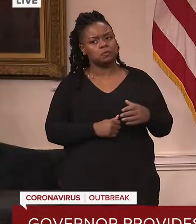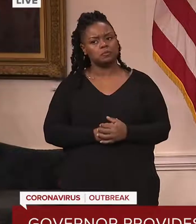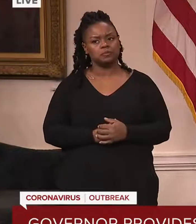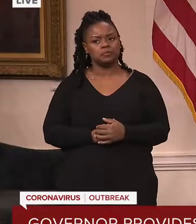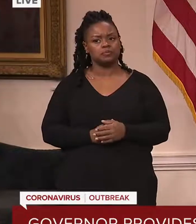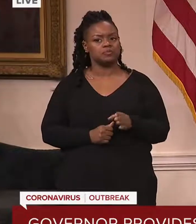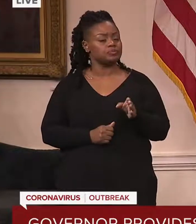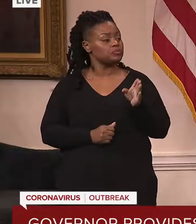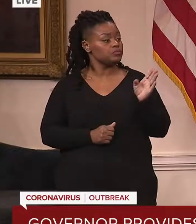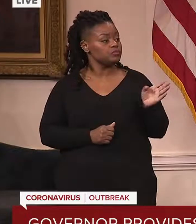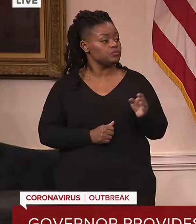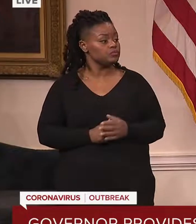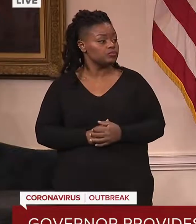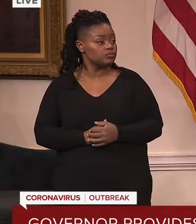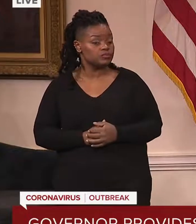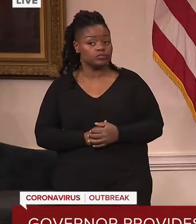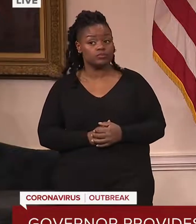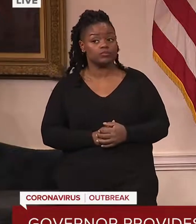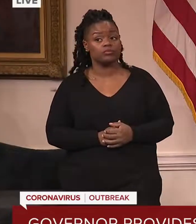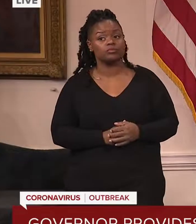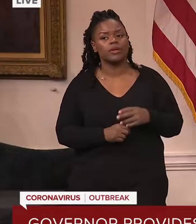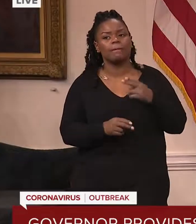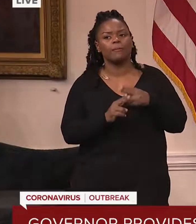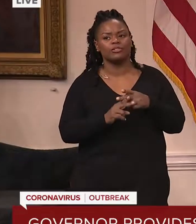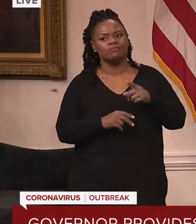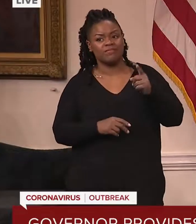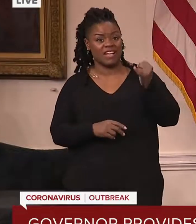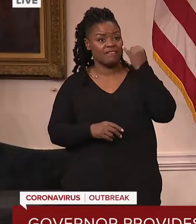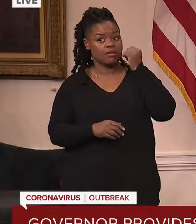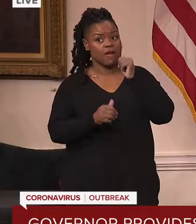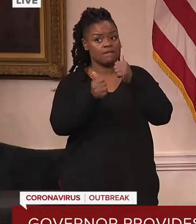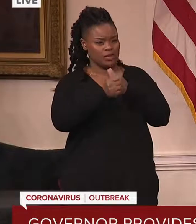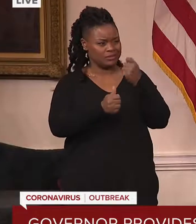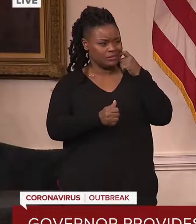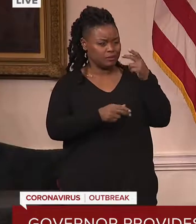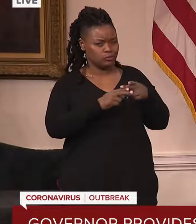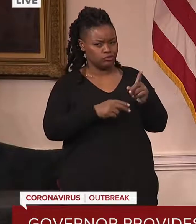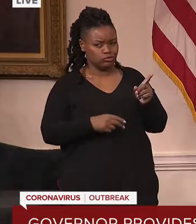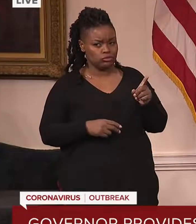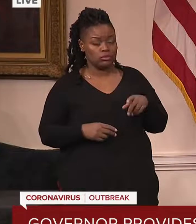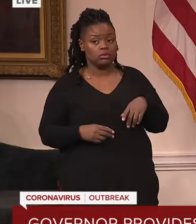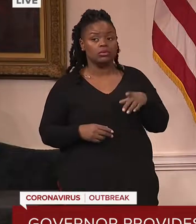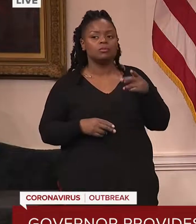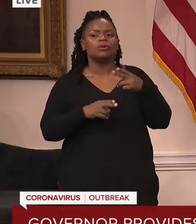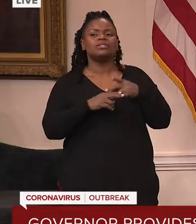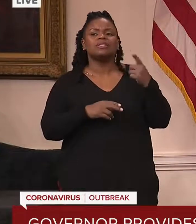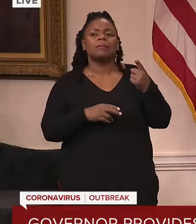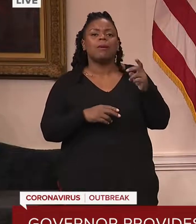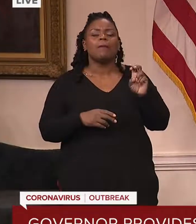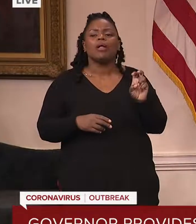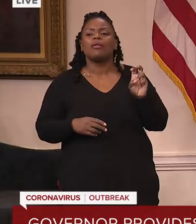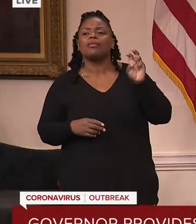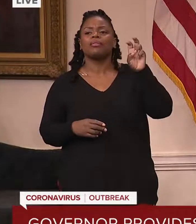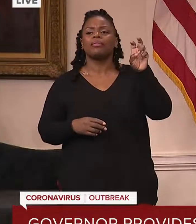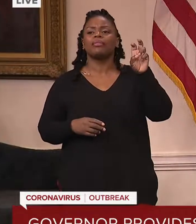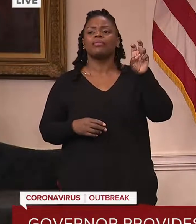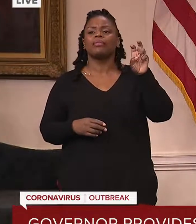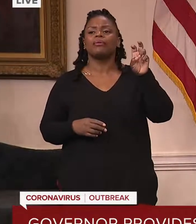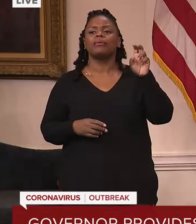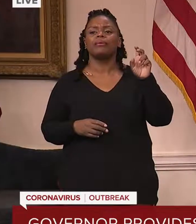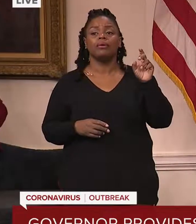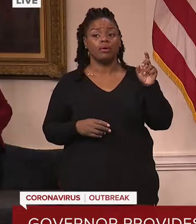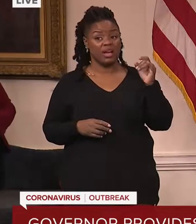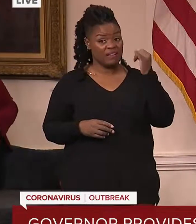My question. In terms of recourse with those you have said cheating and going in front of the line of vaccine, will there be any